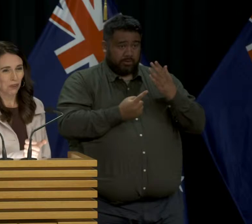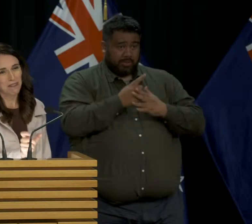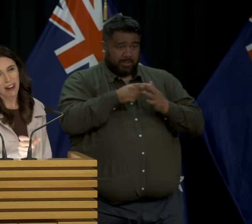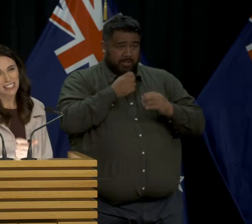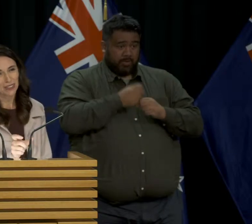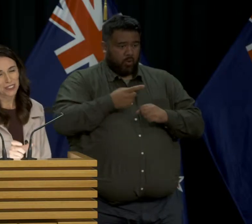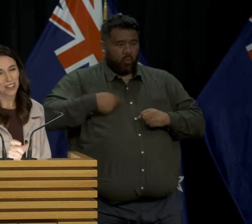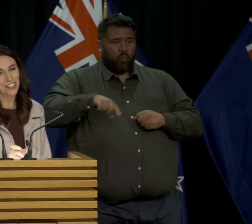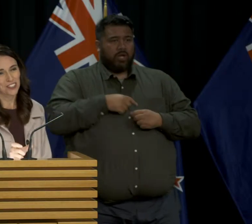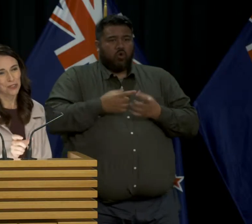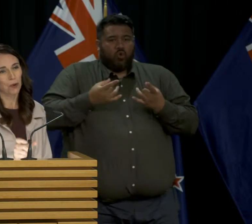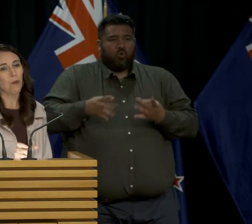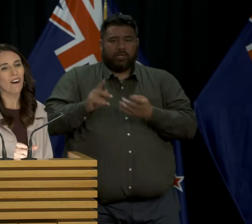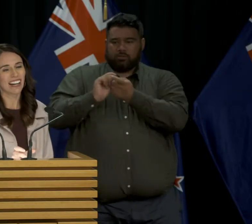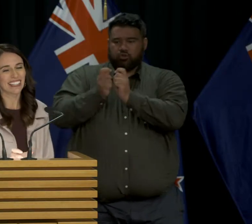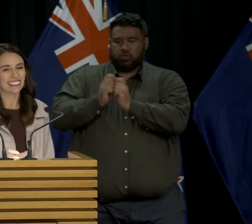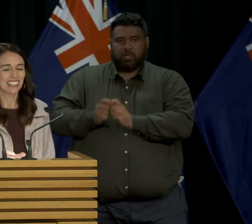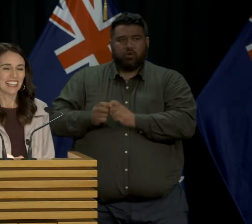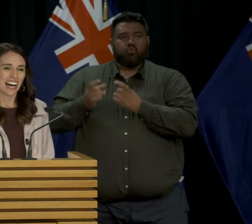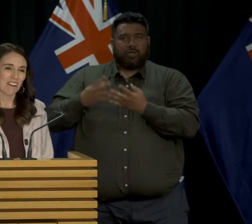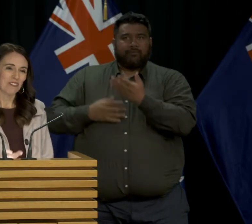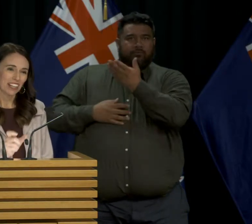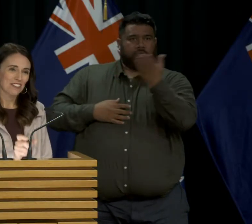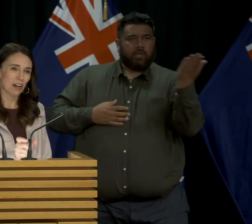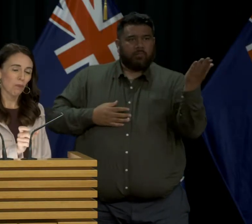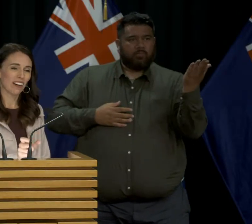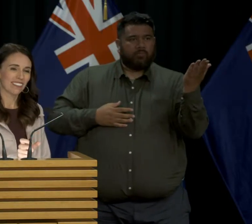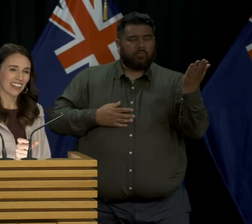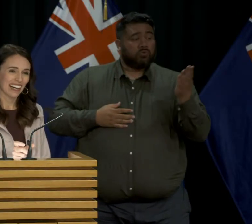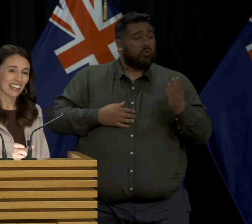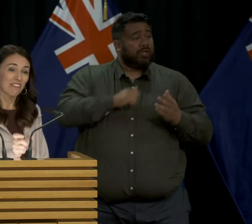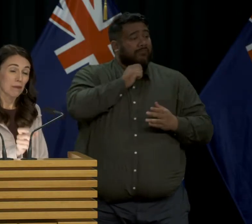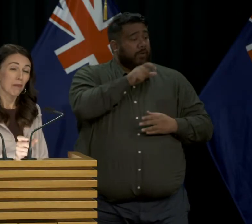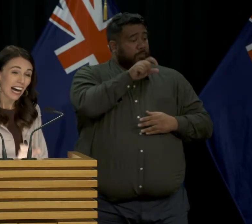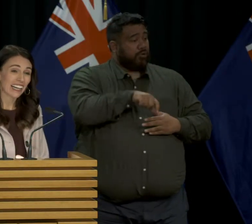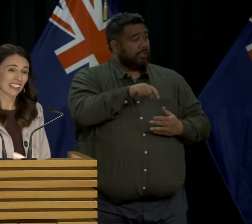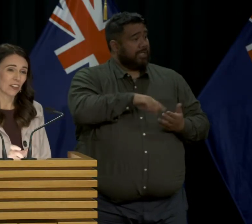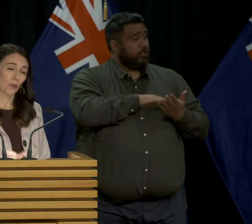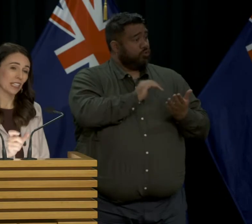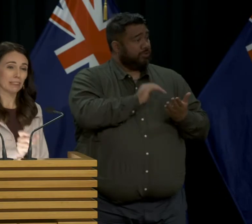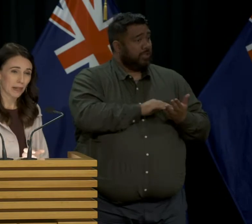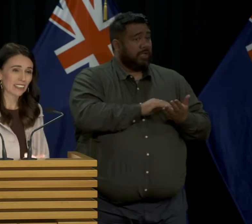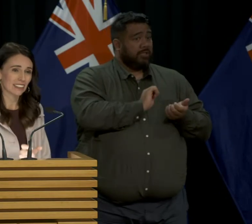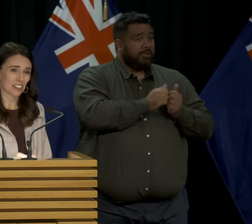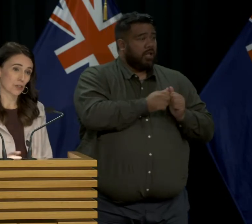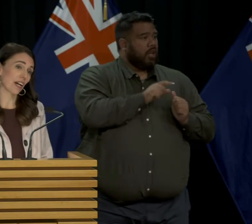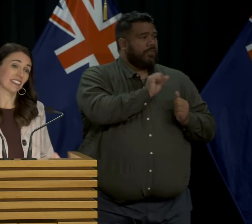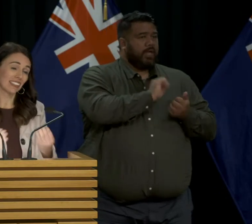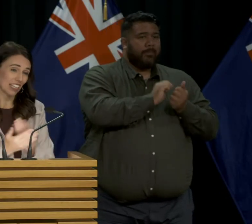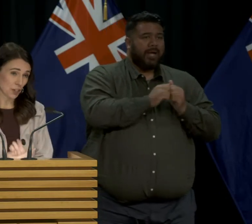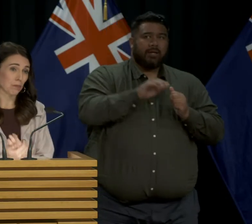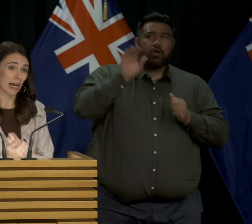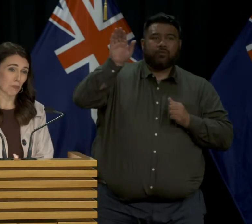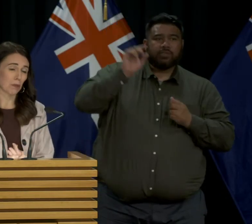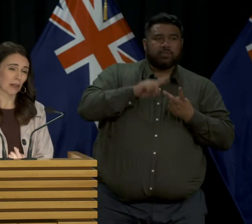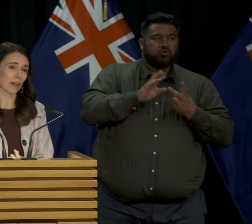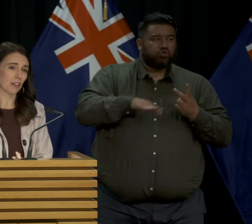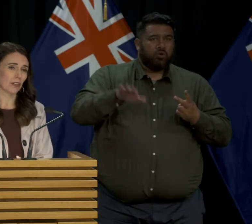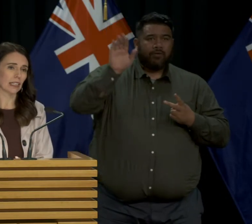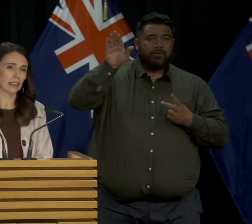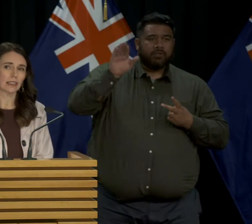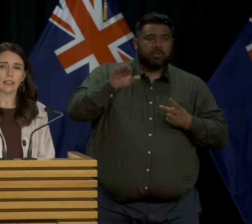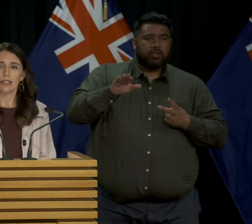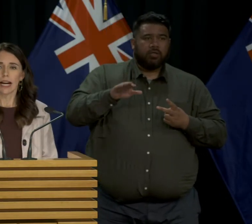view, we've already made the alterations required, that if someone, if their partner or their dependents are stranded, that they should be able to